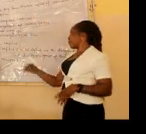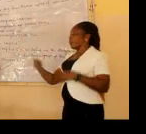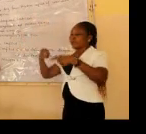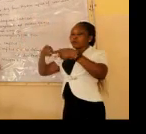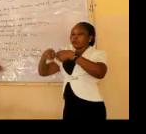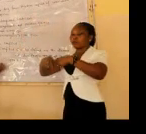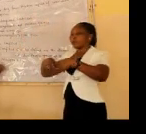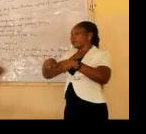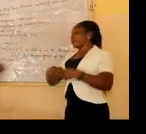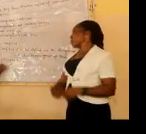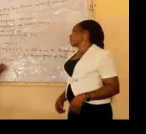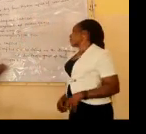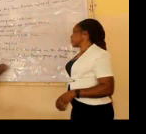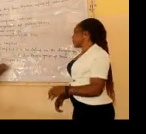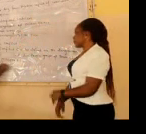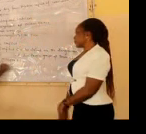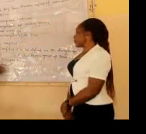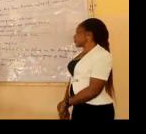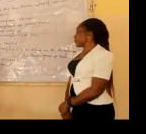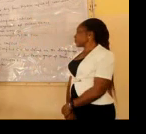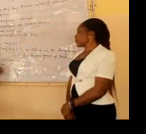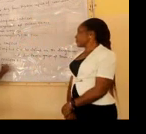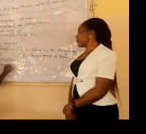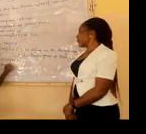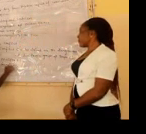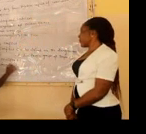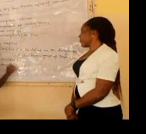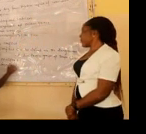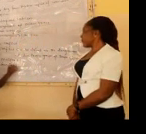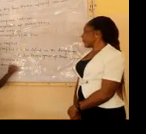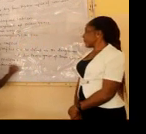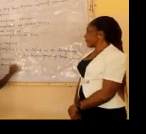Outline 4 again.